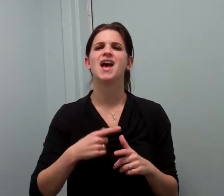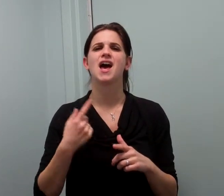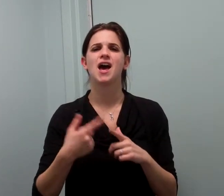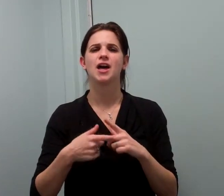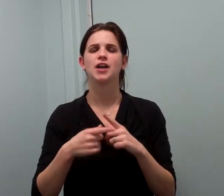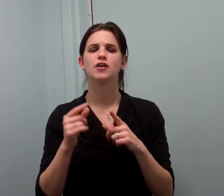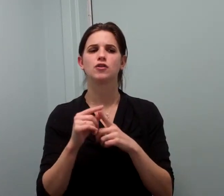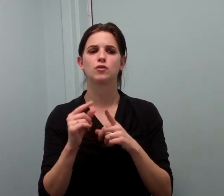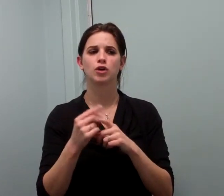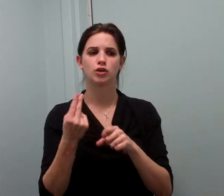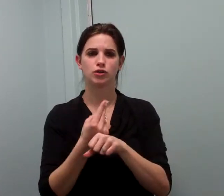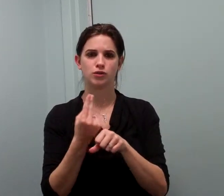Nice dirty sponge here.